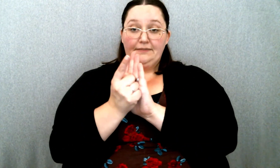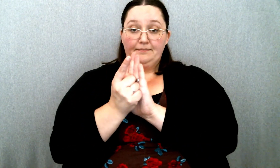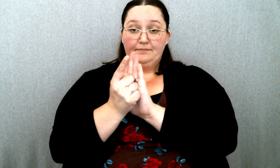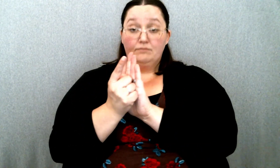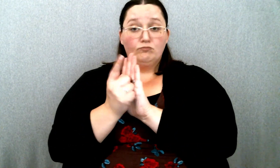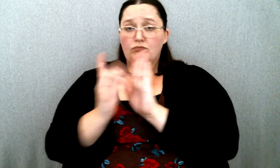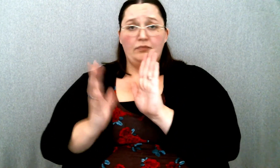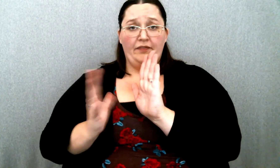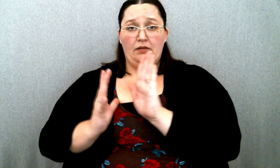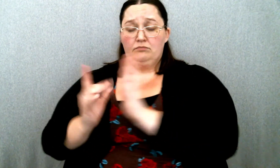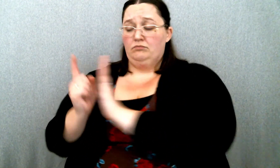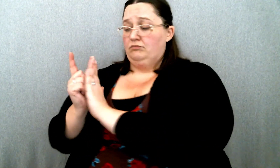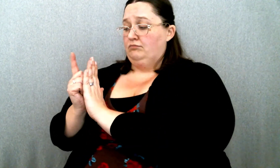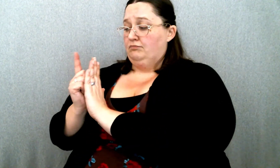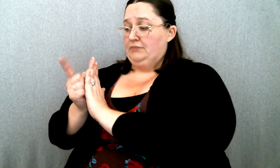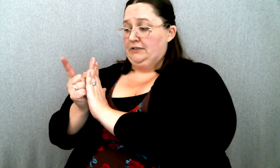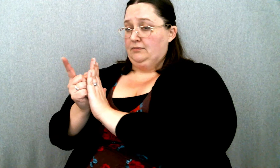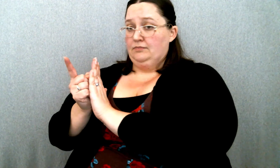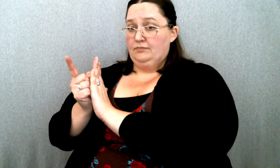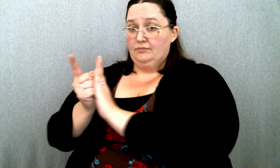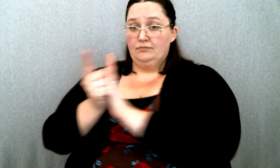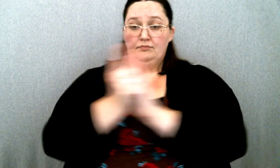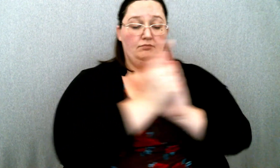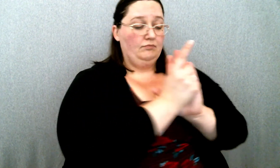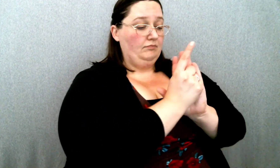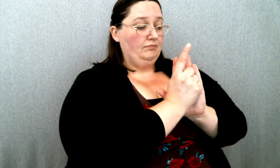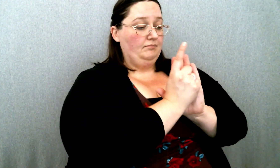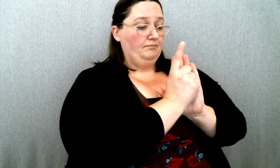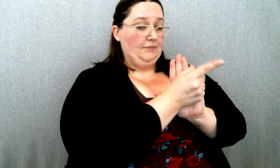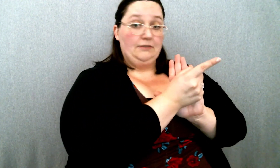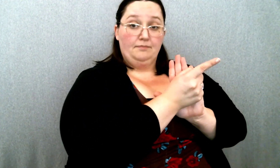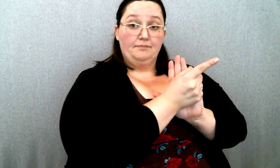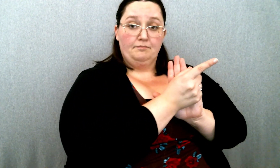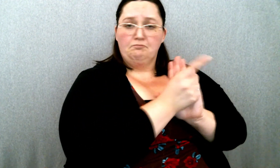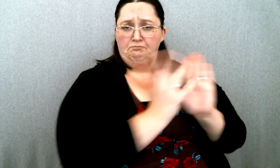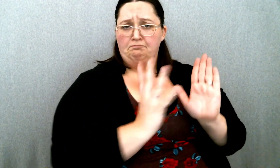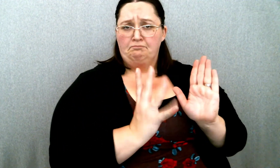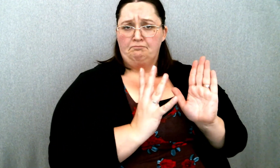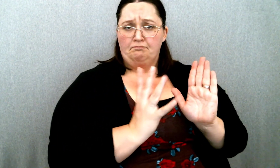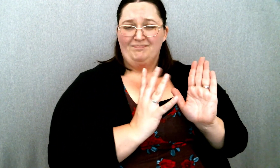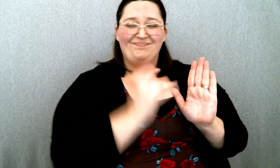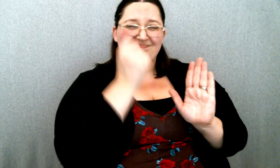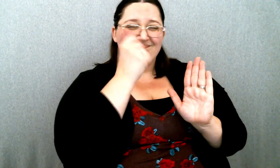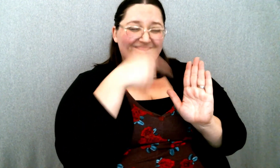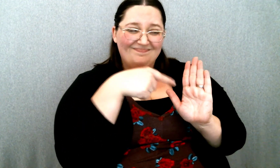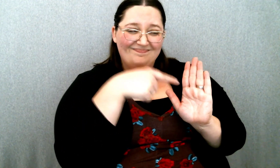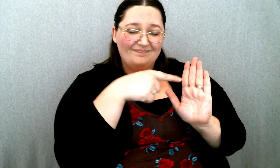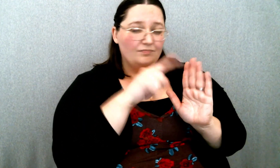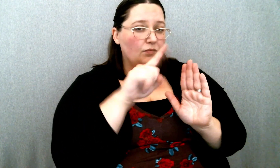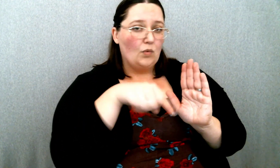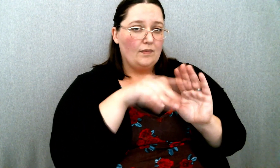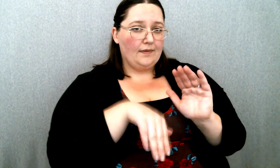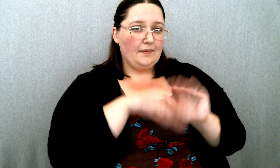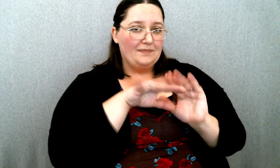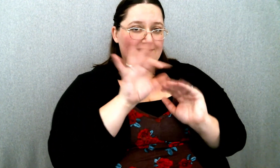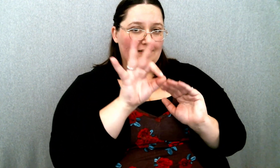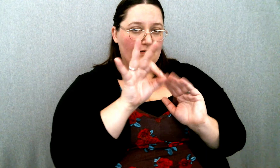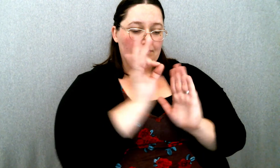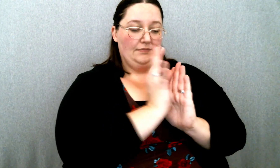see some people use a non-dominant open B, like the clock face, and that's totally fine. But keep in mind,